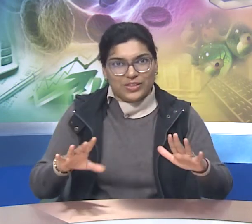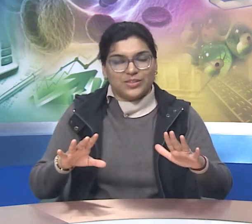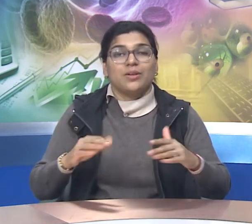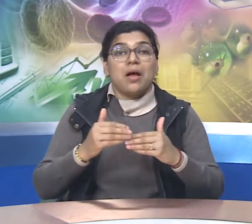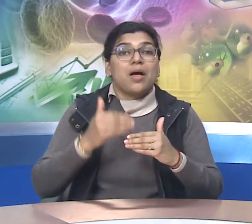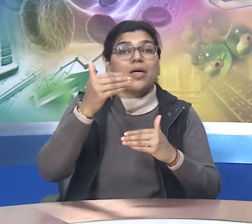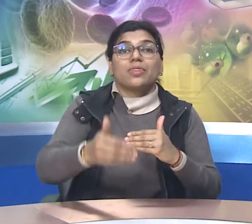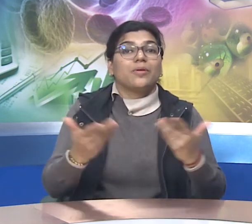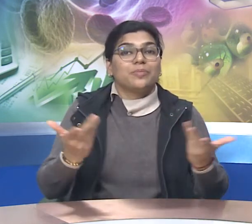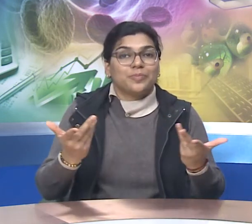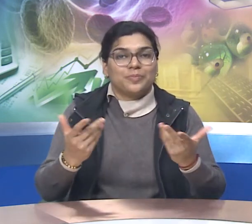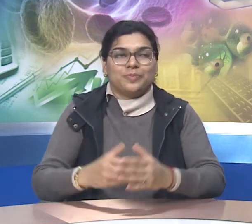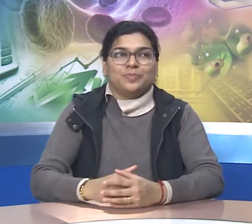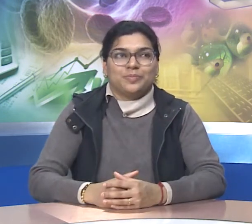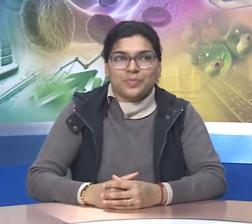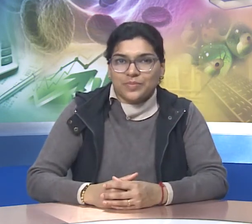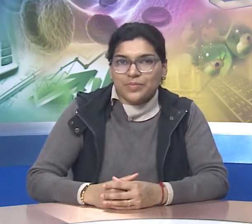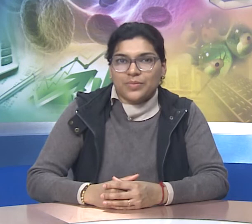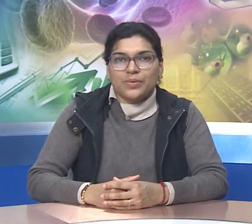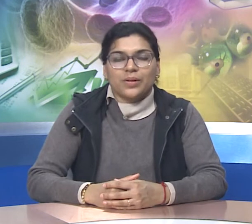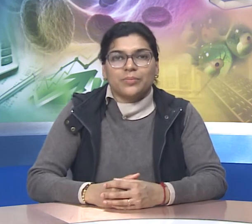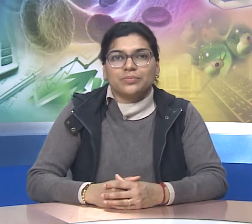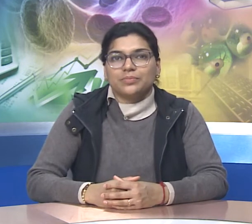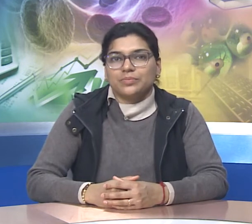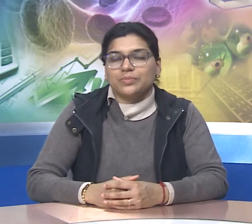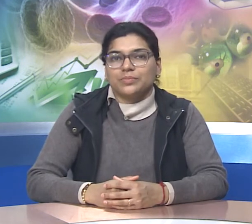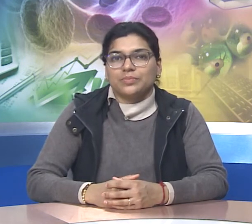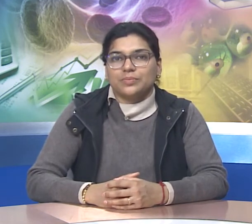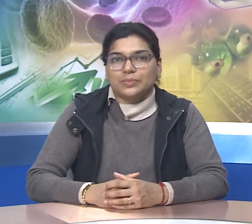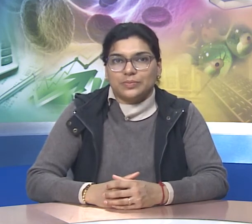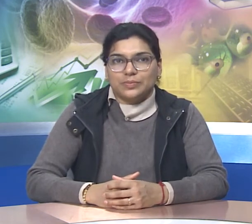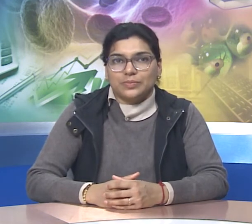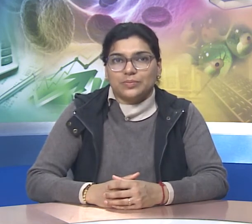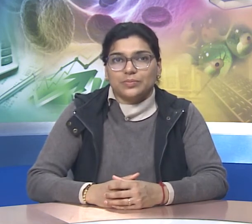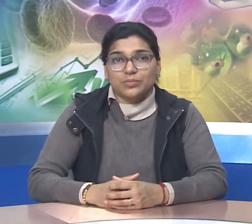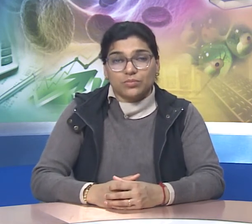I went home with Shoeshine that night.